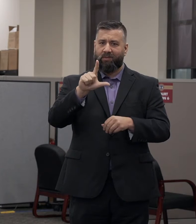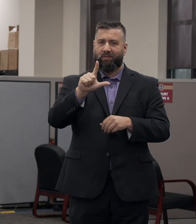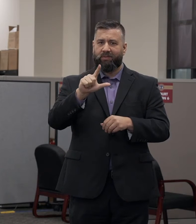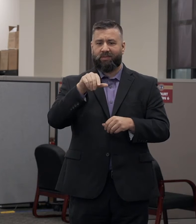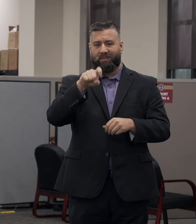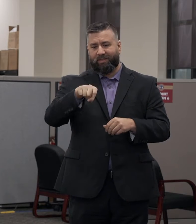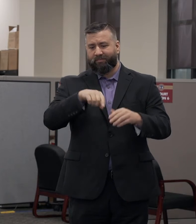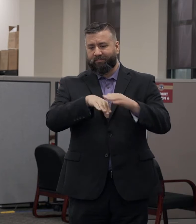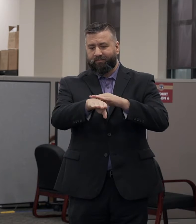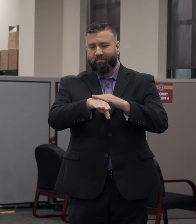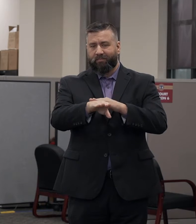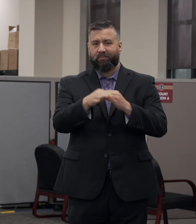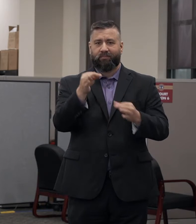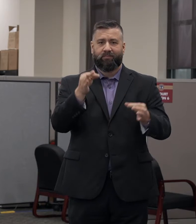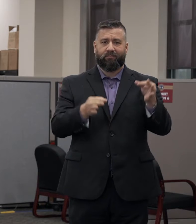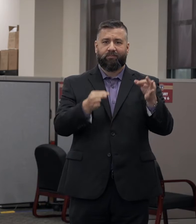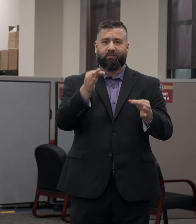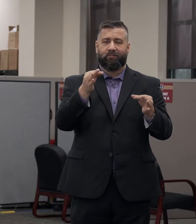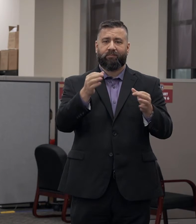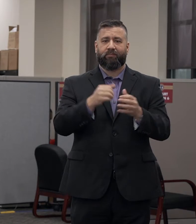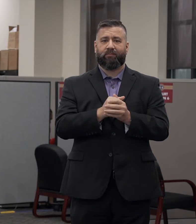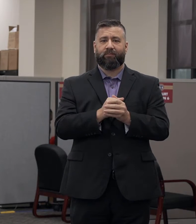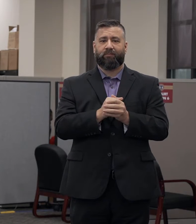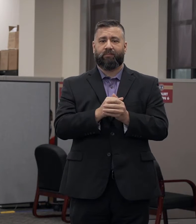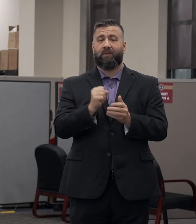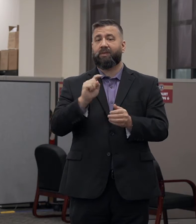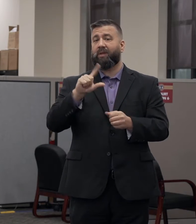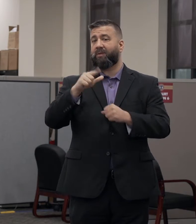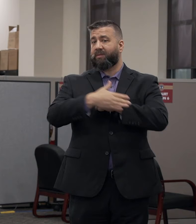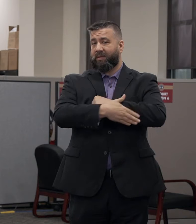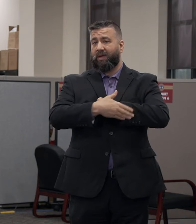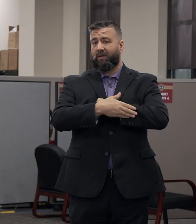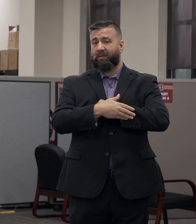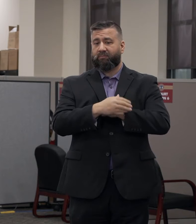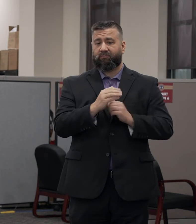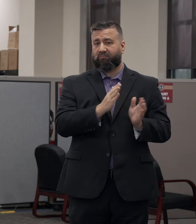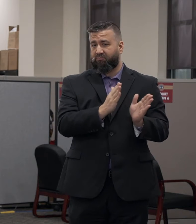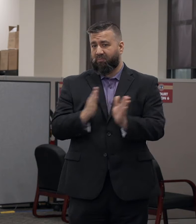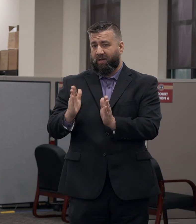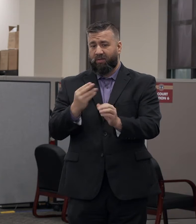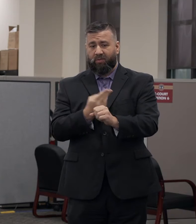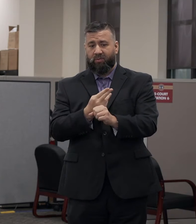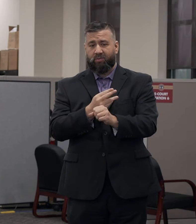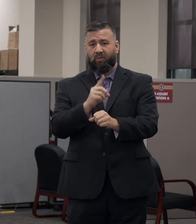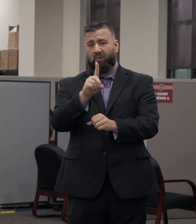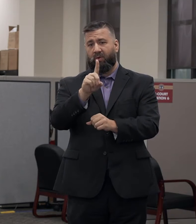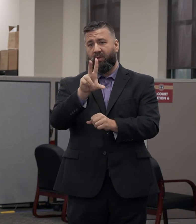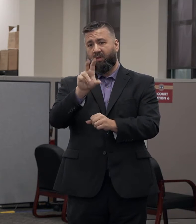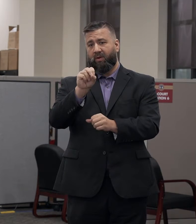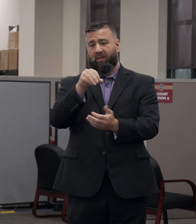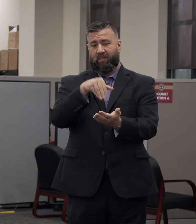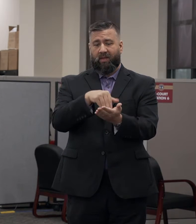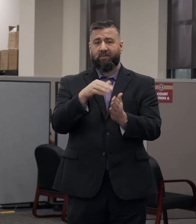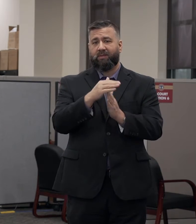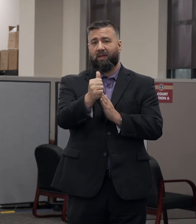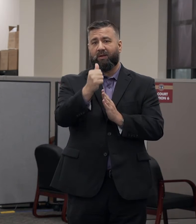The county generously earmarked $130,000 in CARES Act money for this important